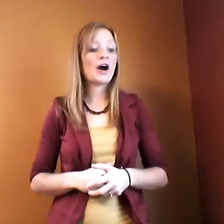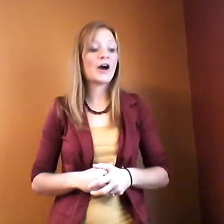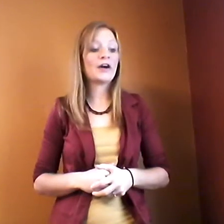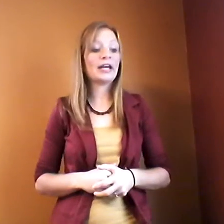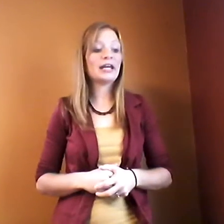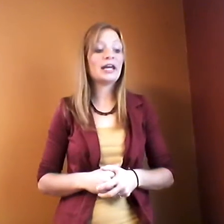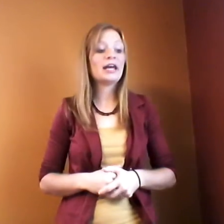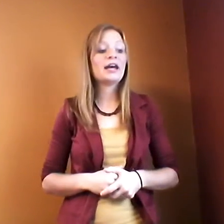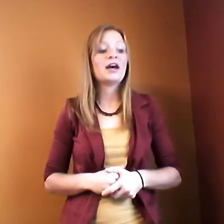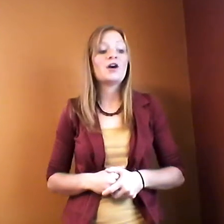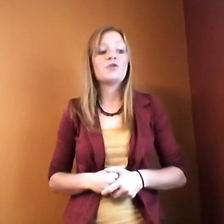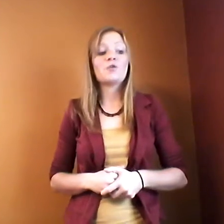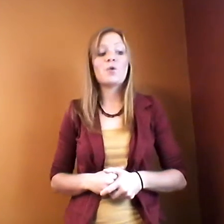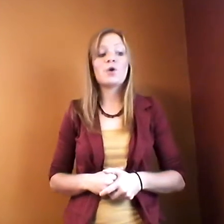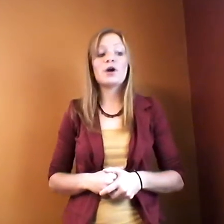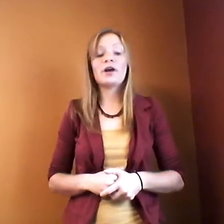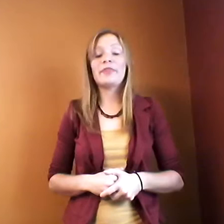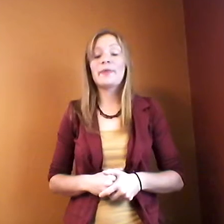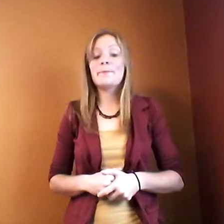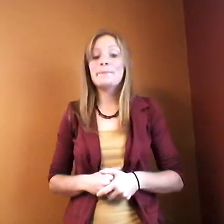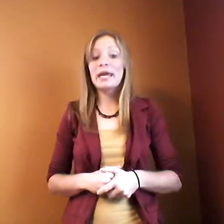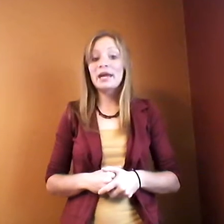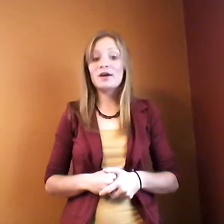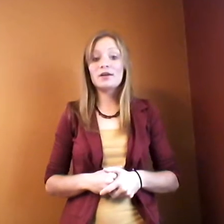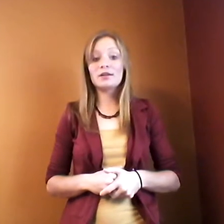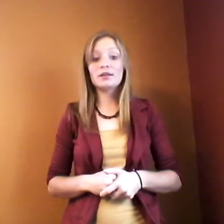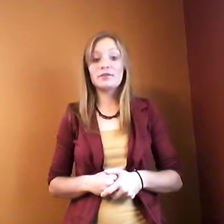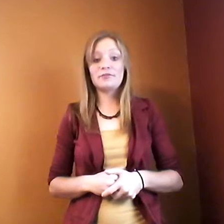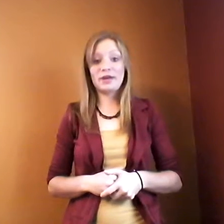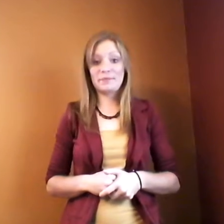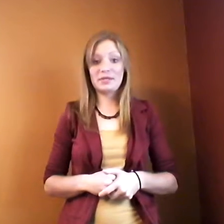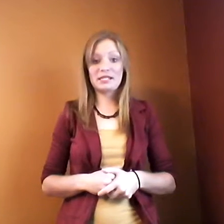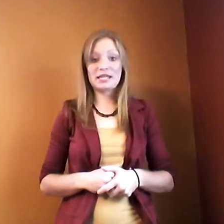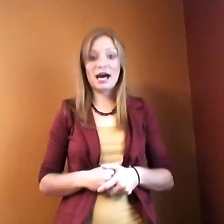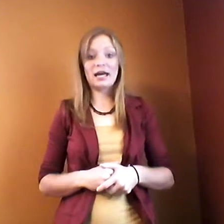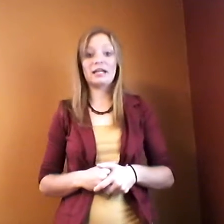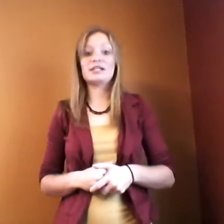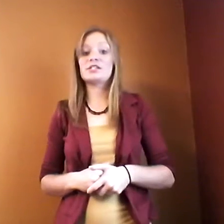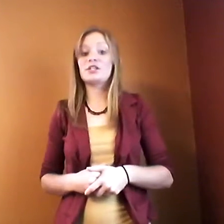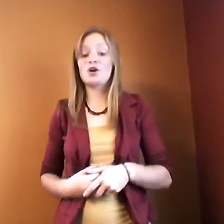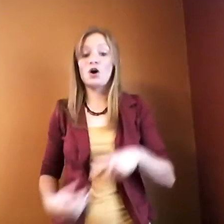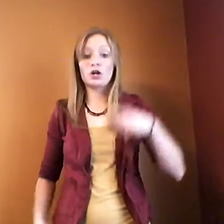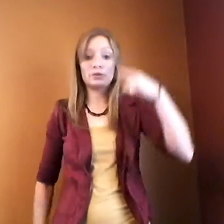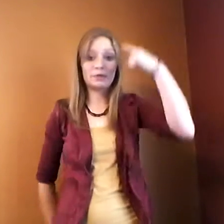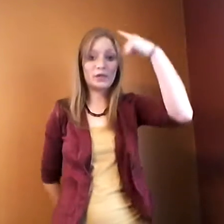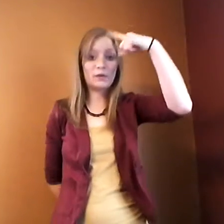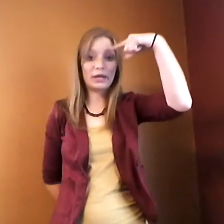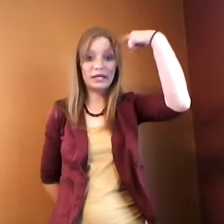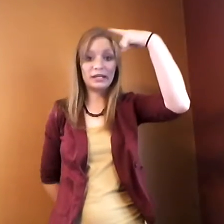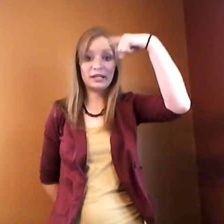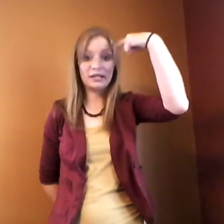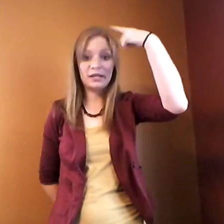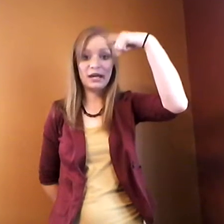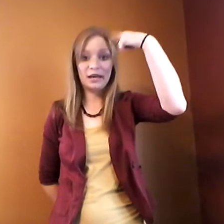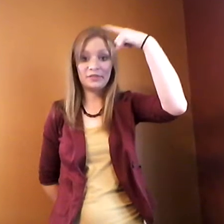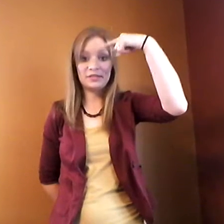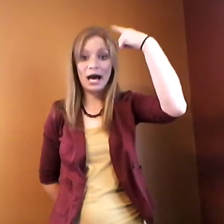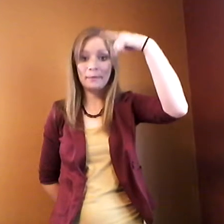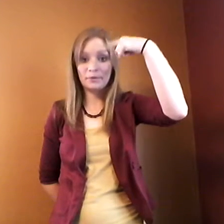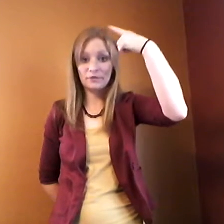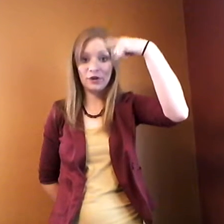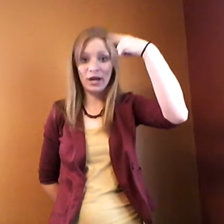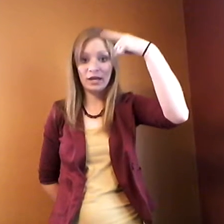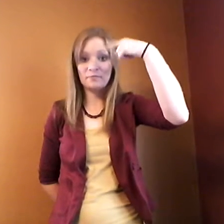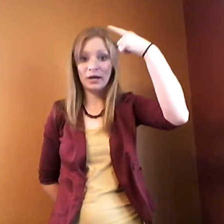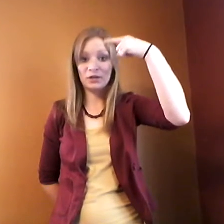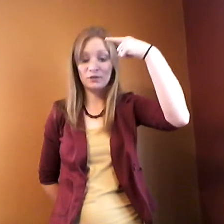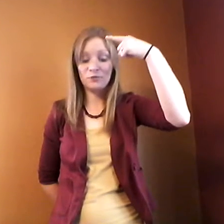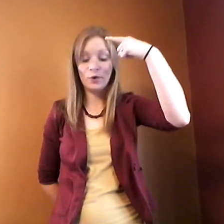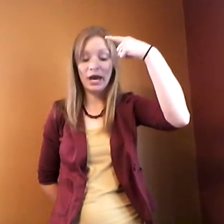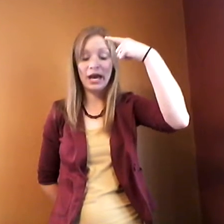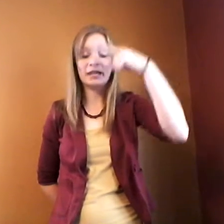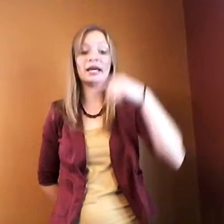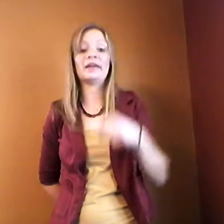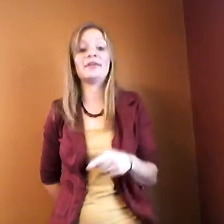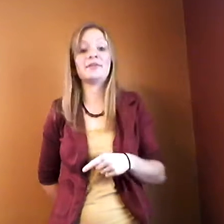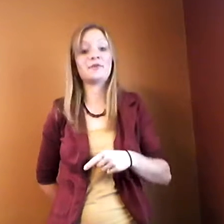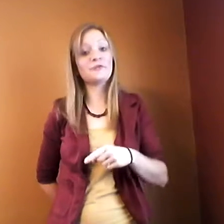Alright, for the male family signs, they're all going to be located at the top of your head, by your forehead, and then the